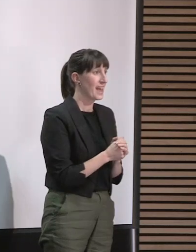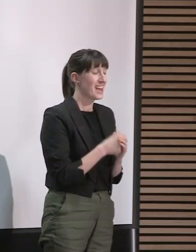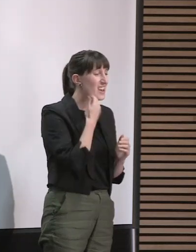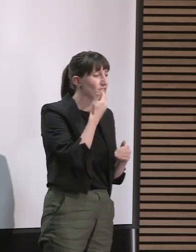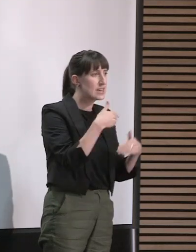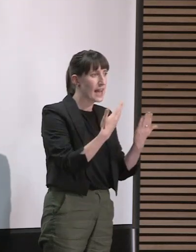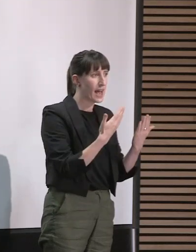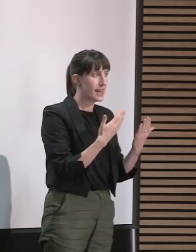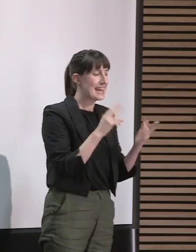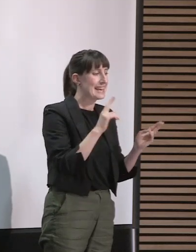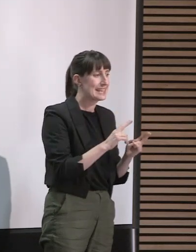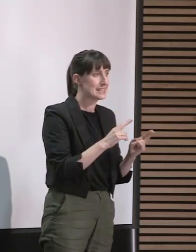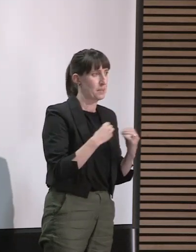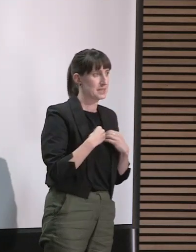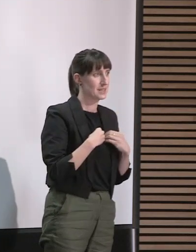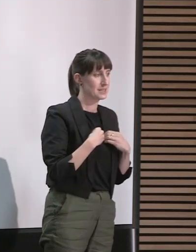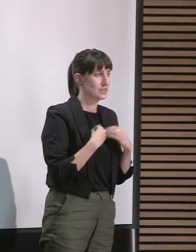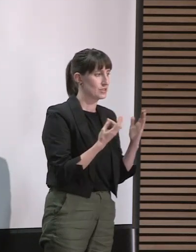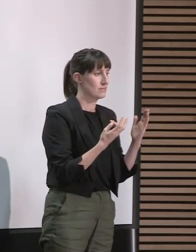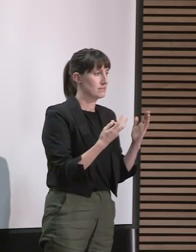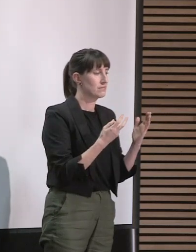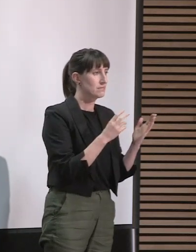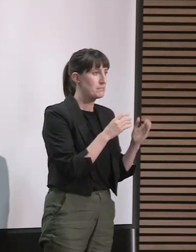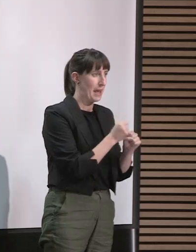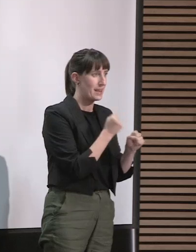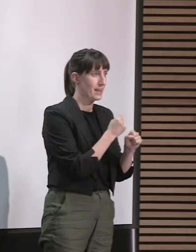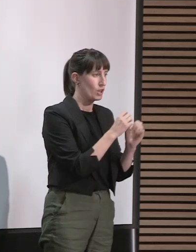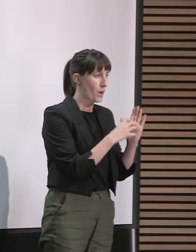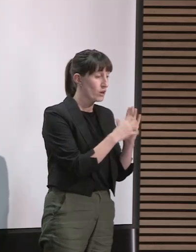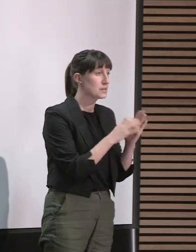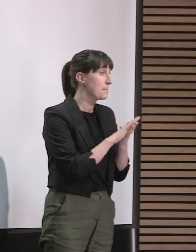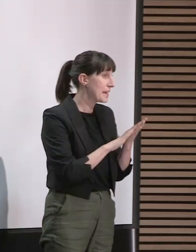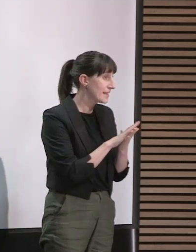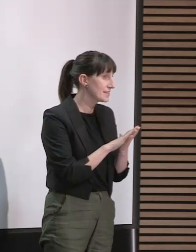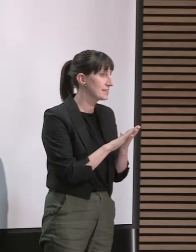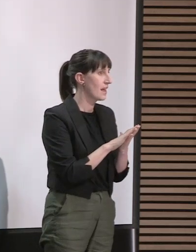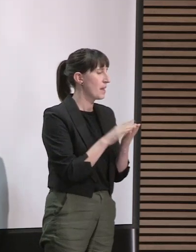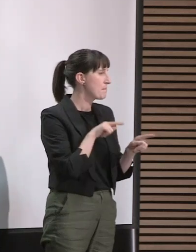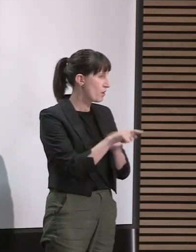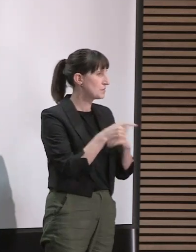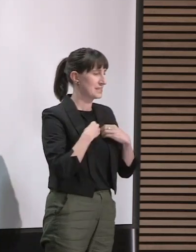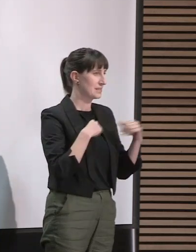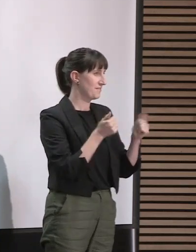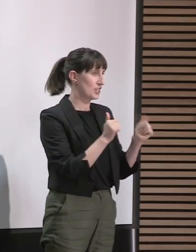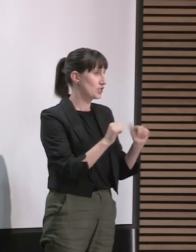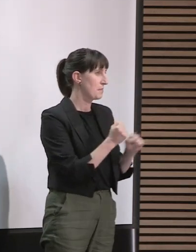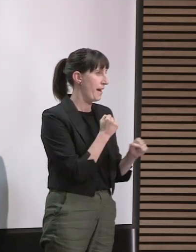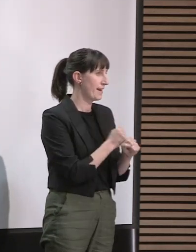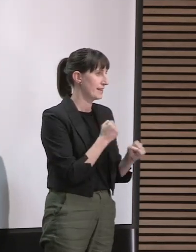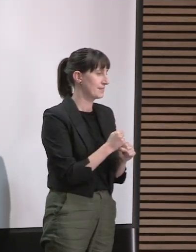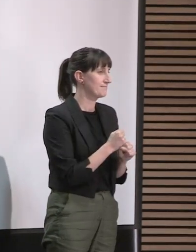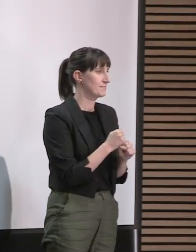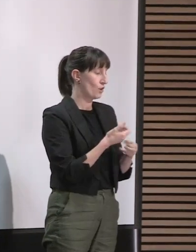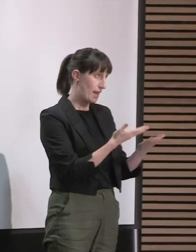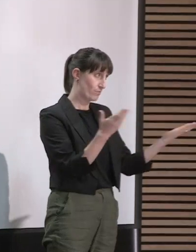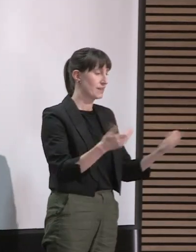we have nearly all of our businesses and premises that have got QR codes in place, and I'd like to thank them for doing that. Minister. Thank you, Director